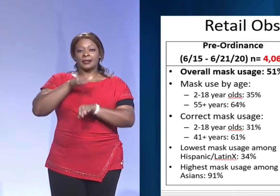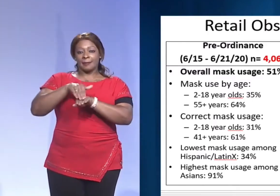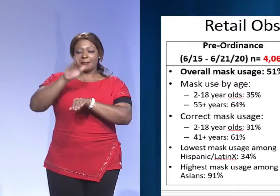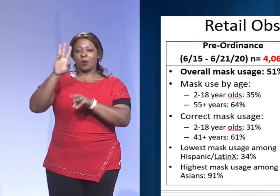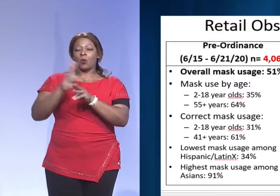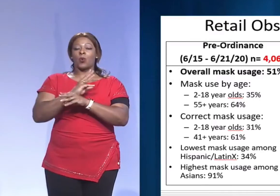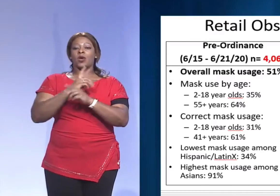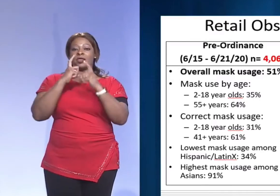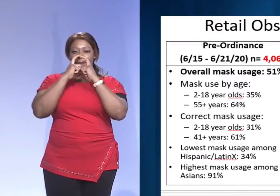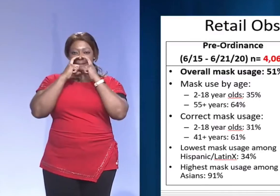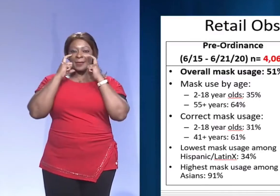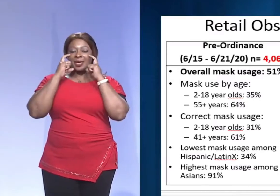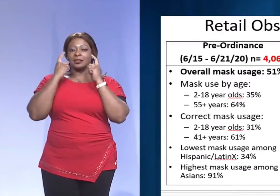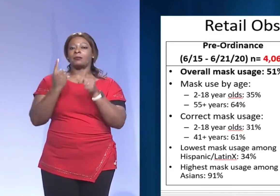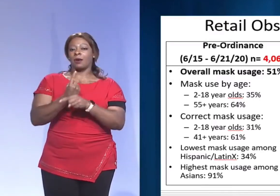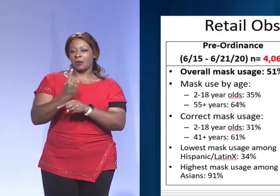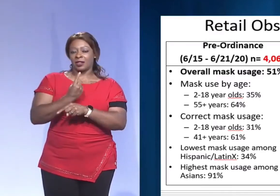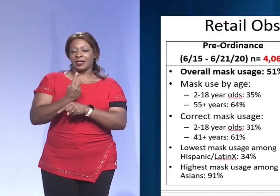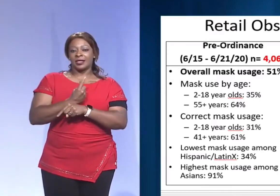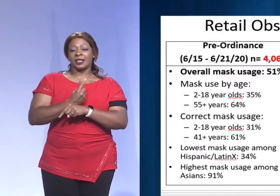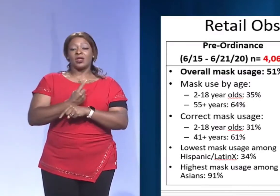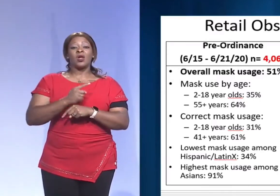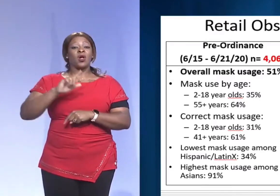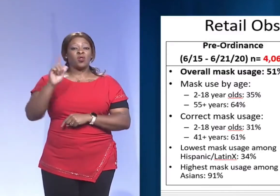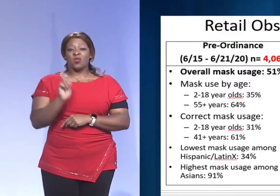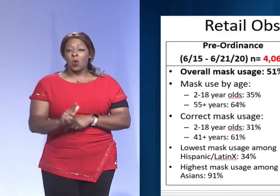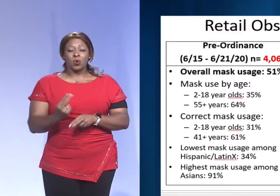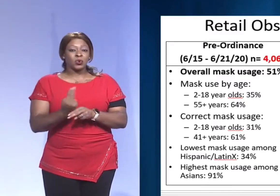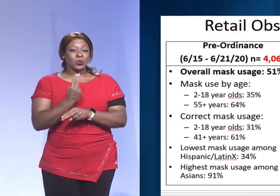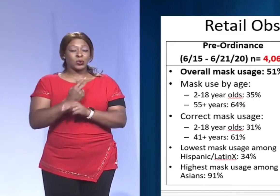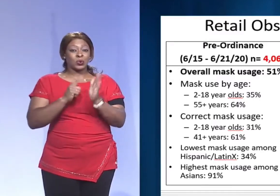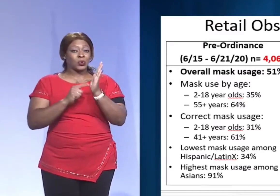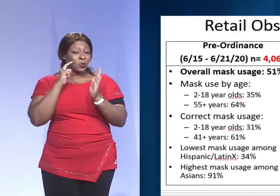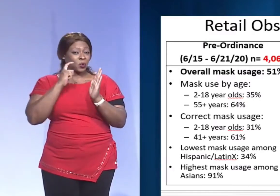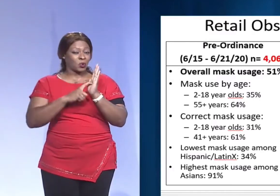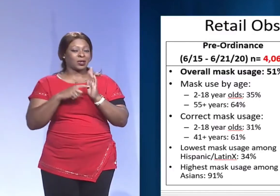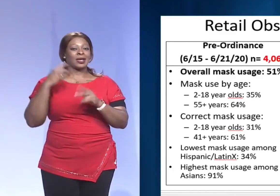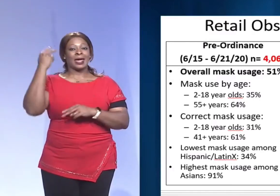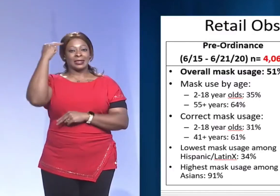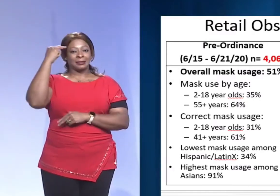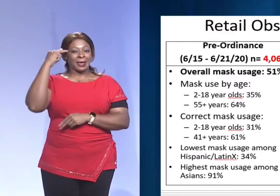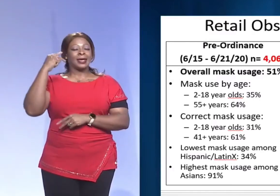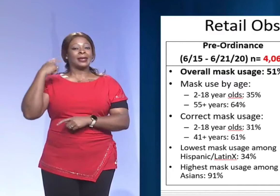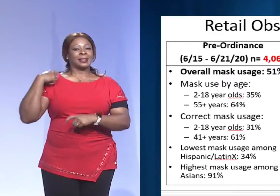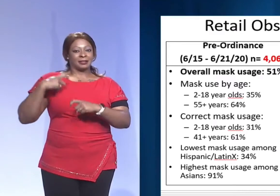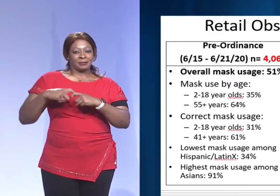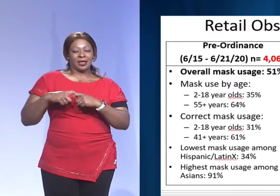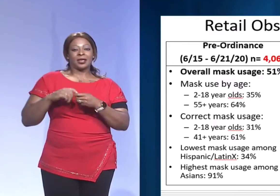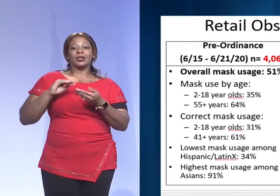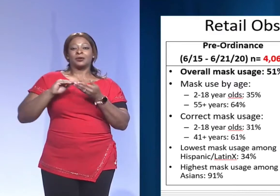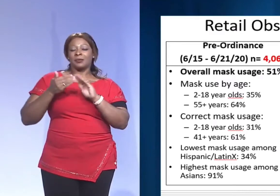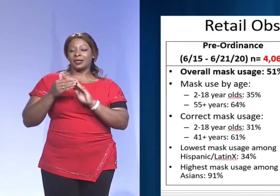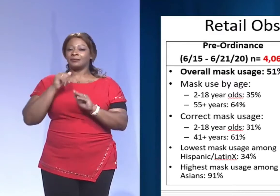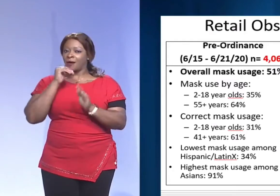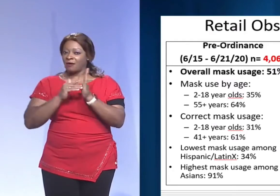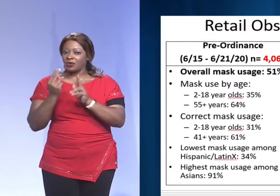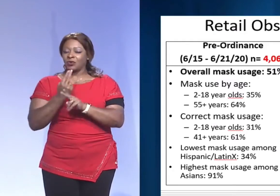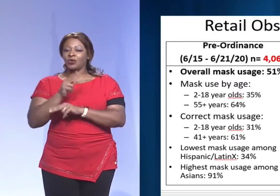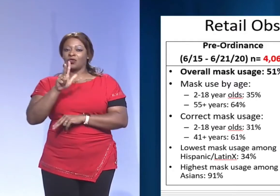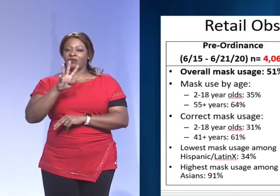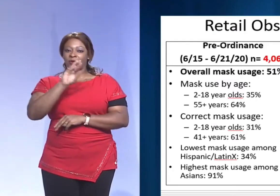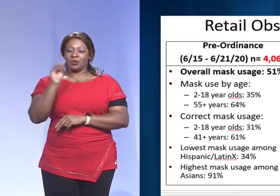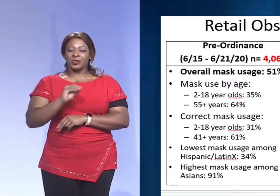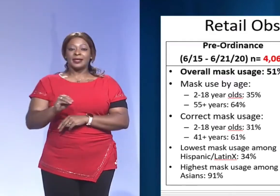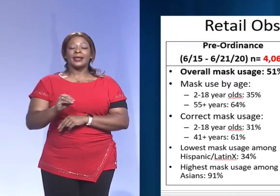their mask correctly. The lowest mask usage was seen in the Hispanic community with only 34%, and the